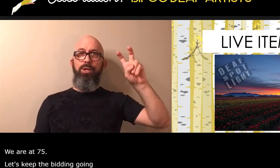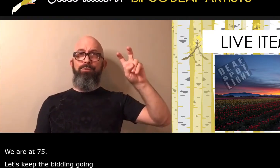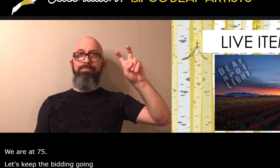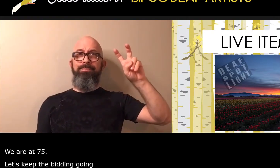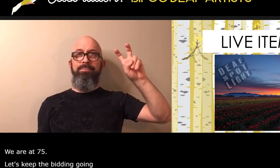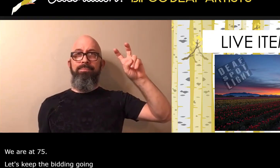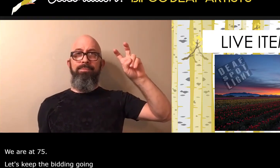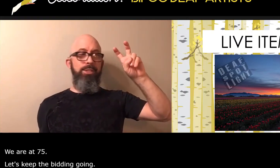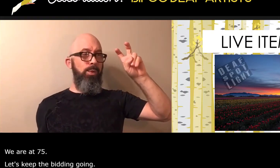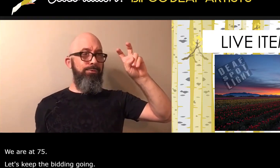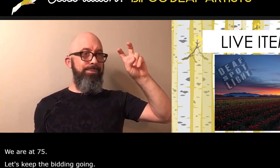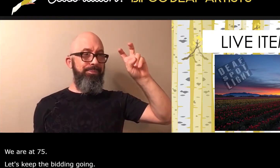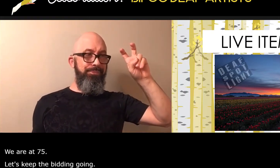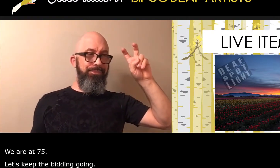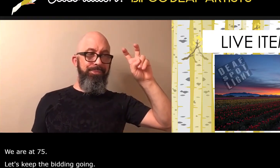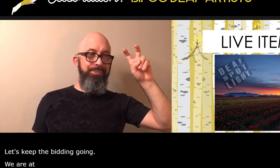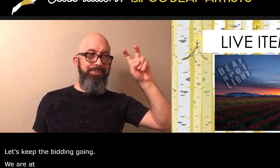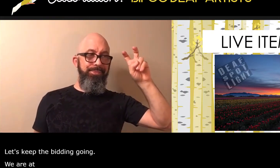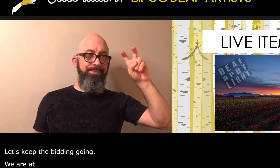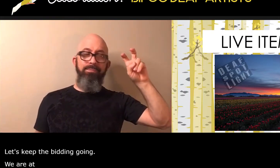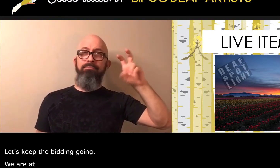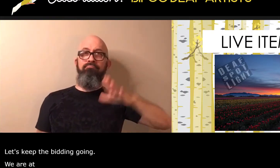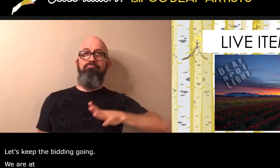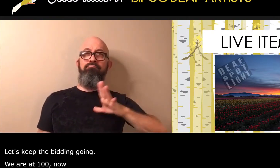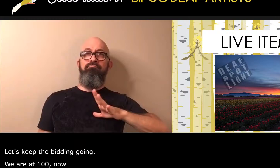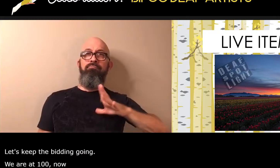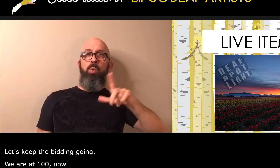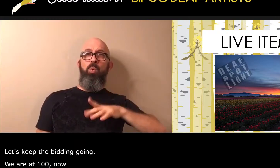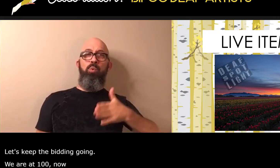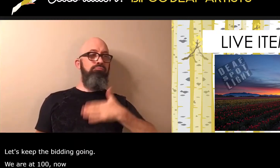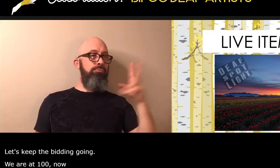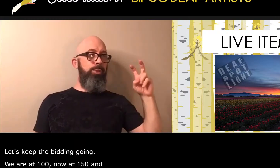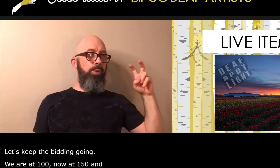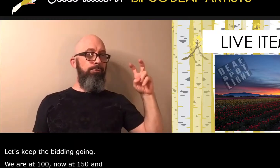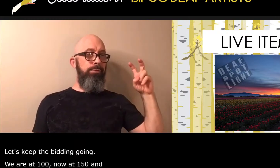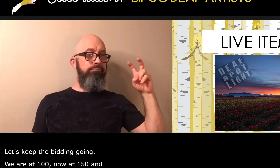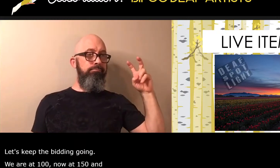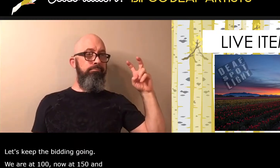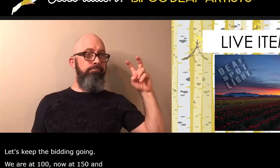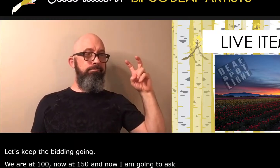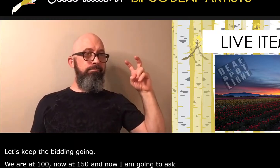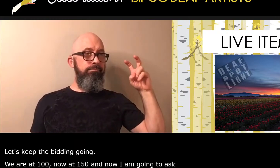at 100, we're now at 150, and now I'm gonna ask for $200.